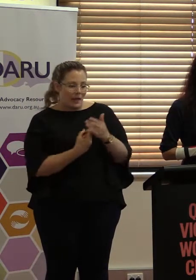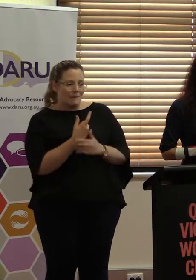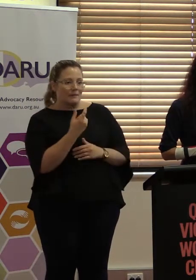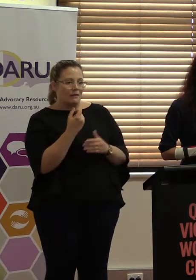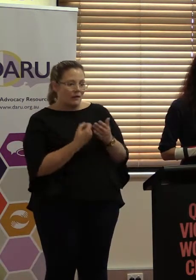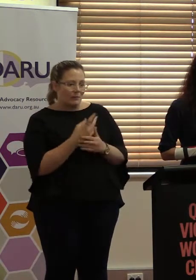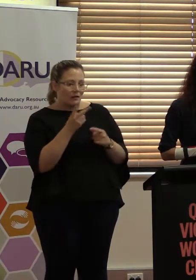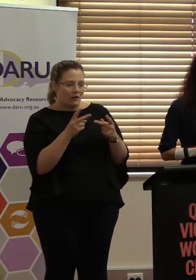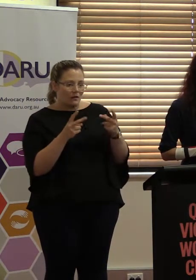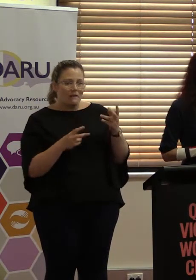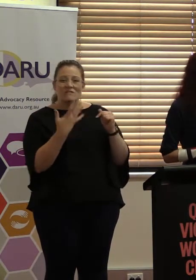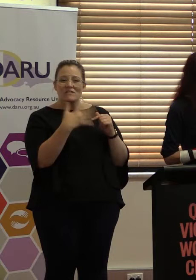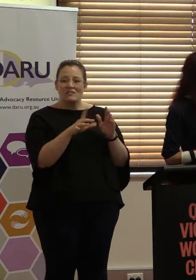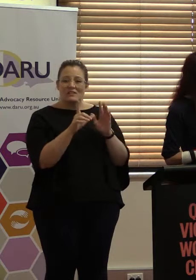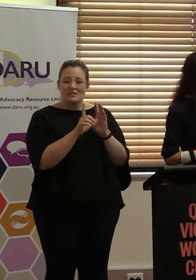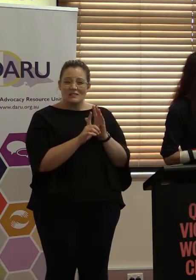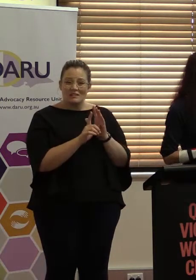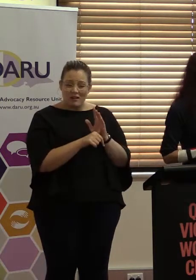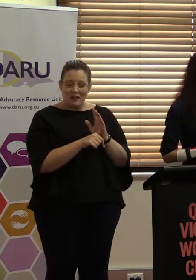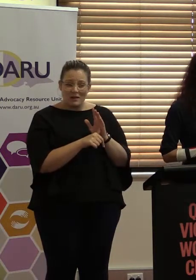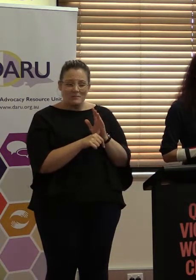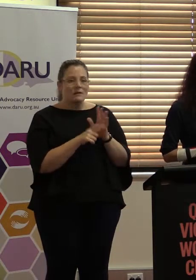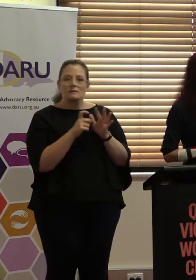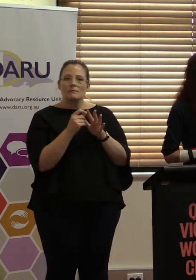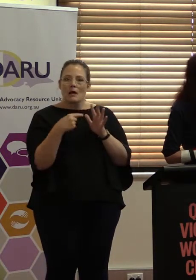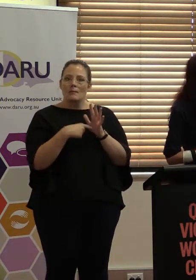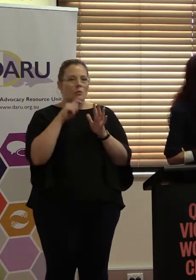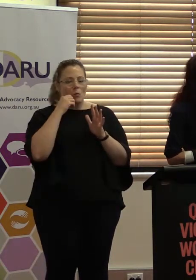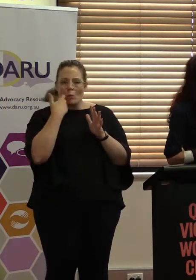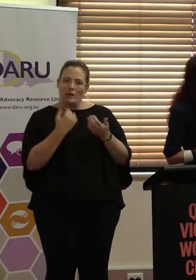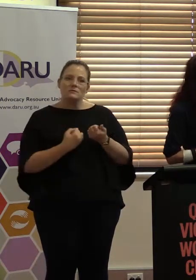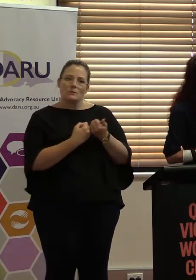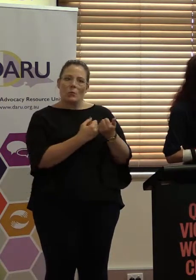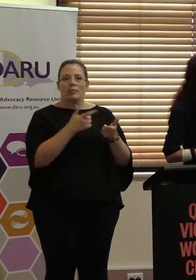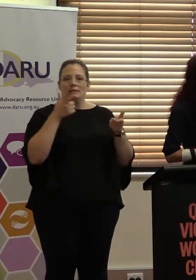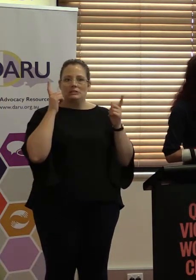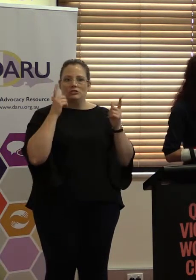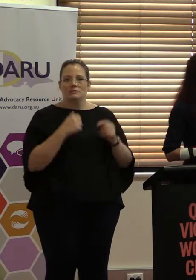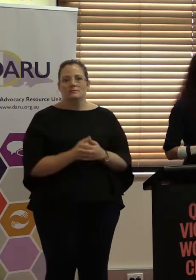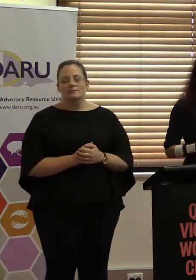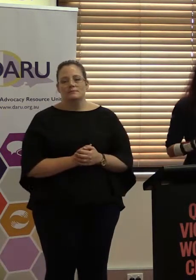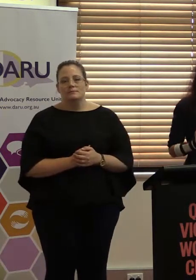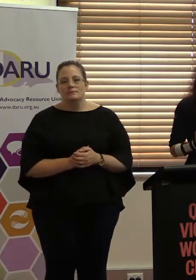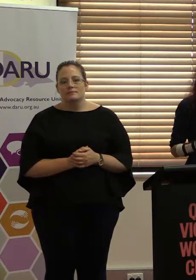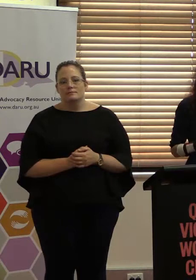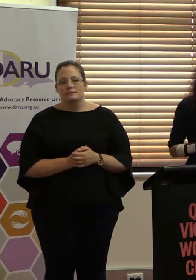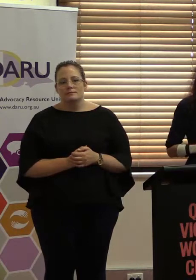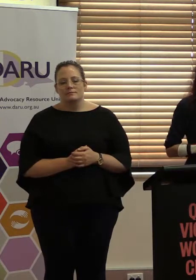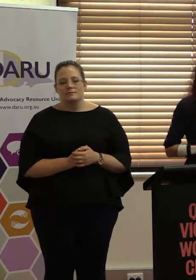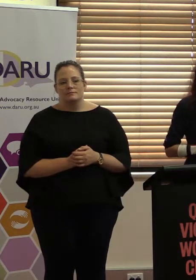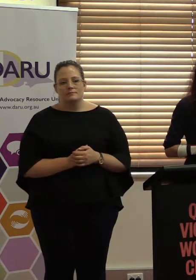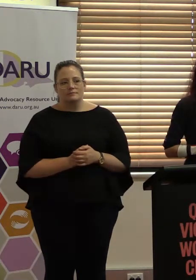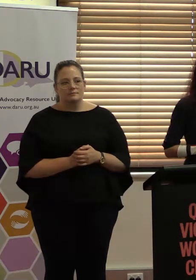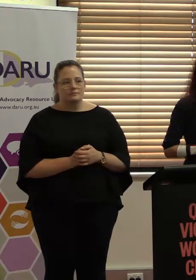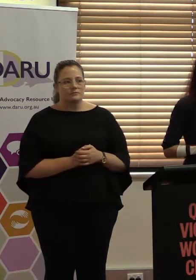of Education will support each act. So it actually is